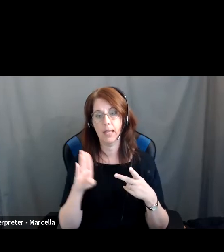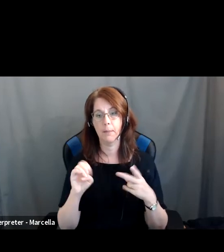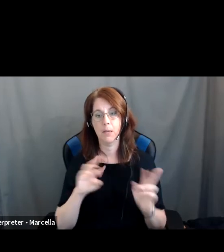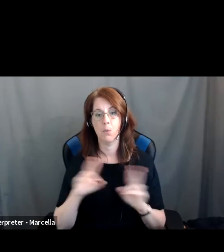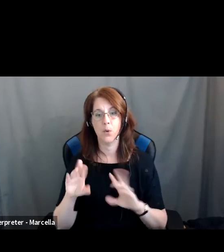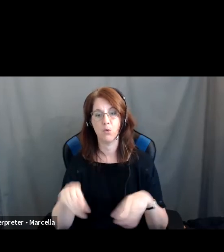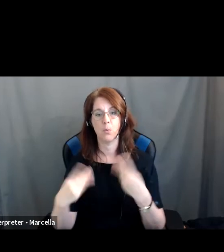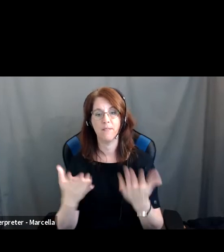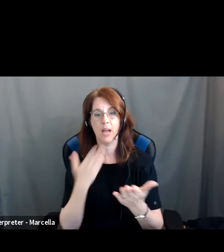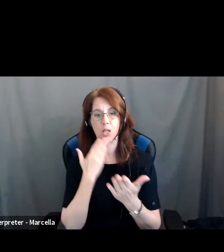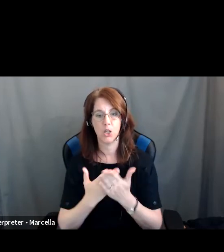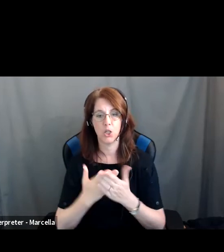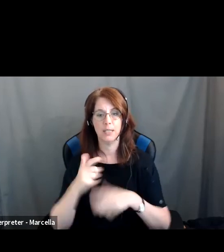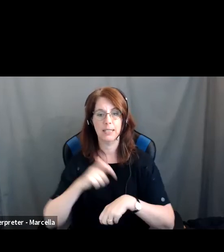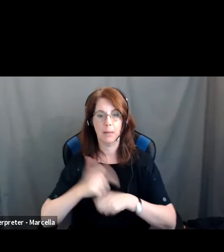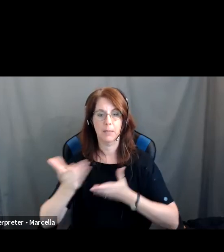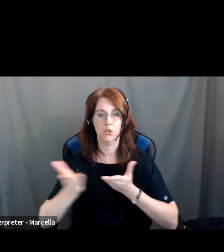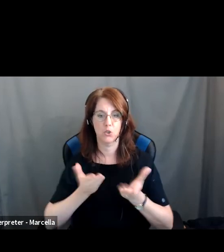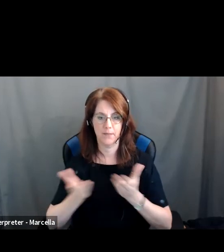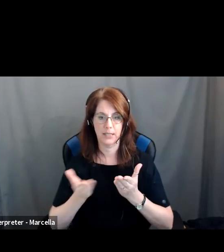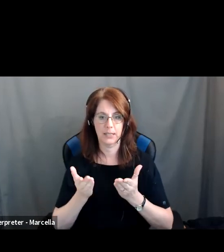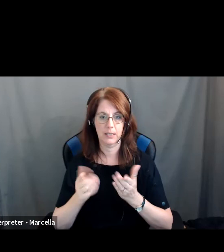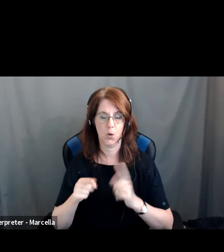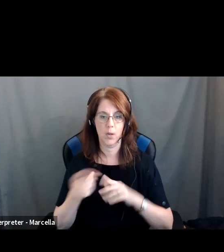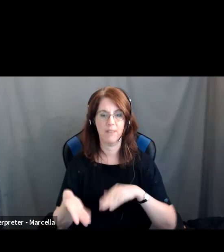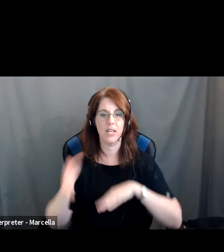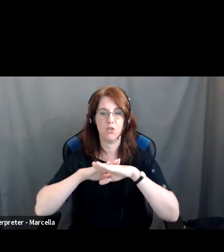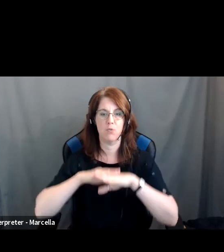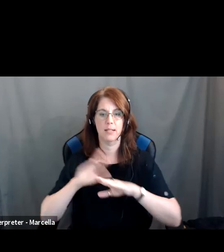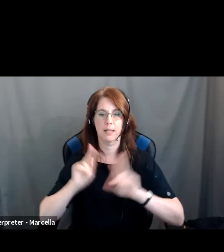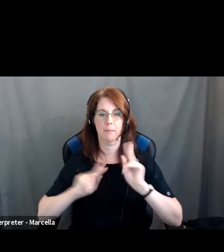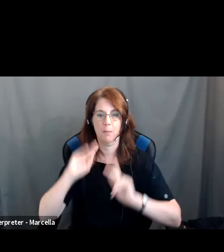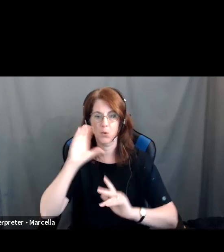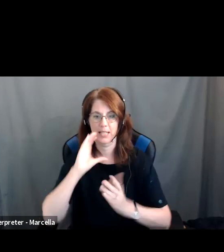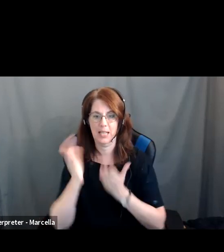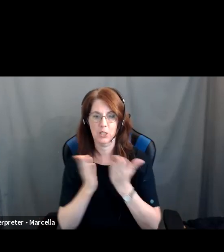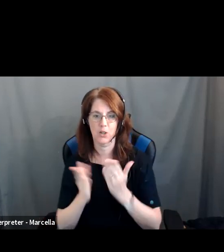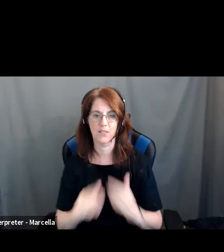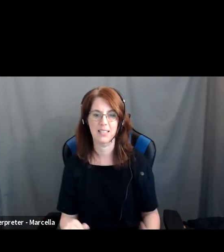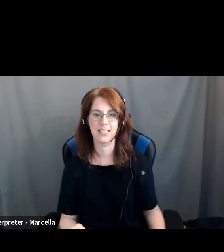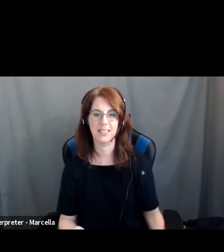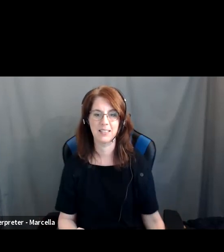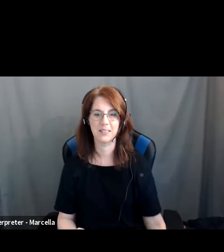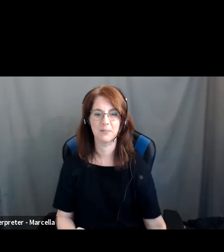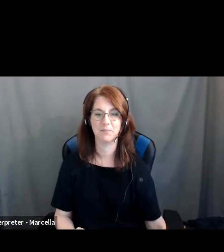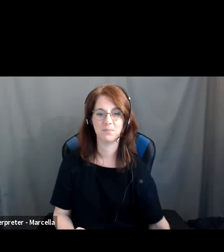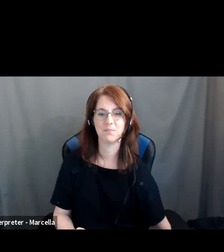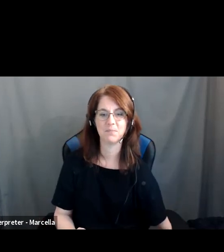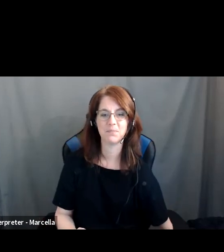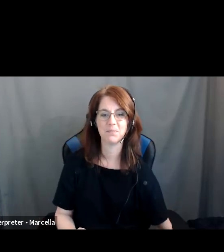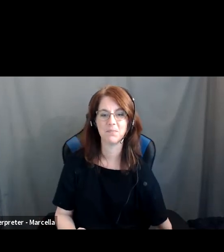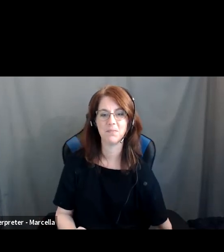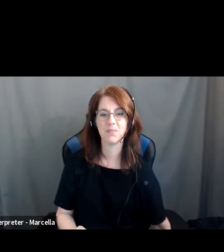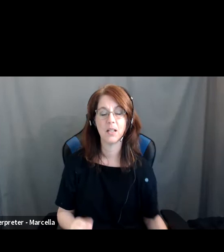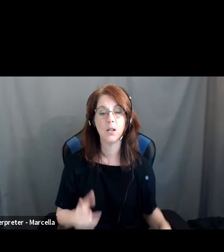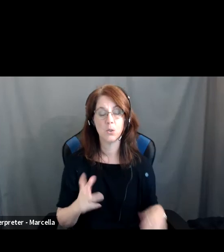provide good, timely services when you have an increase in people seeking services. So again, if